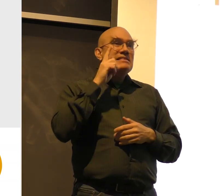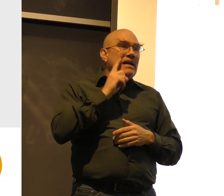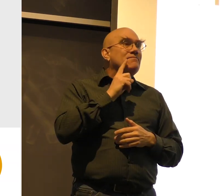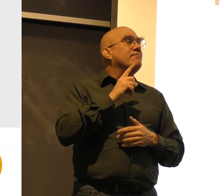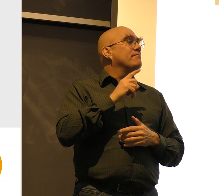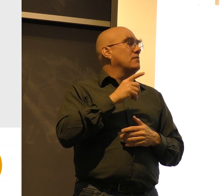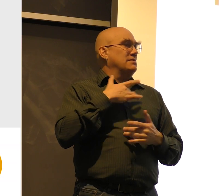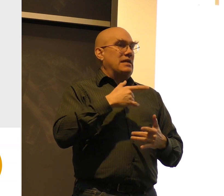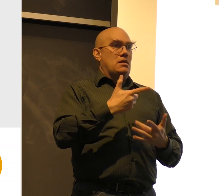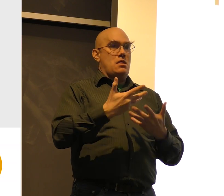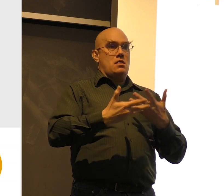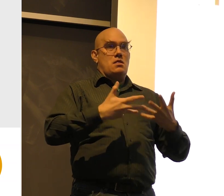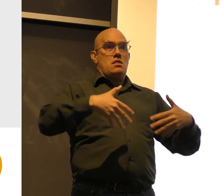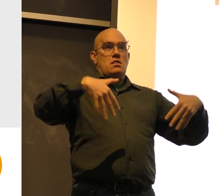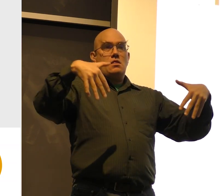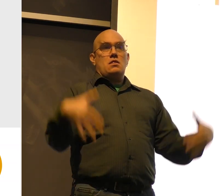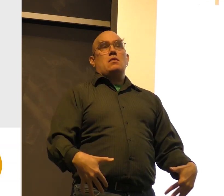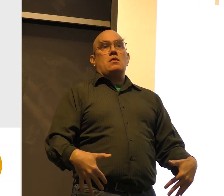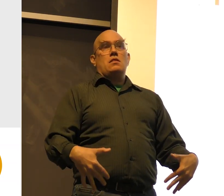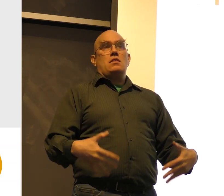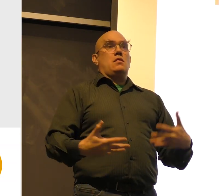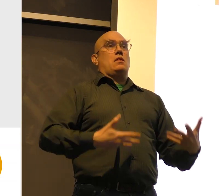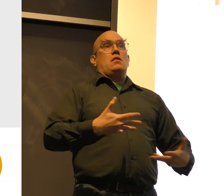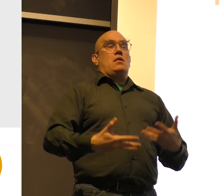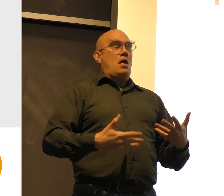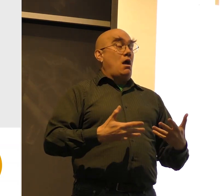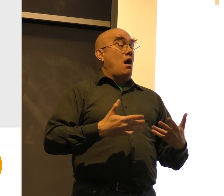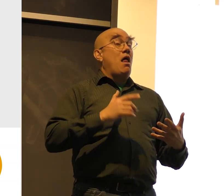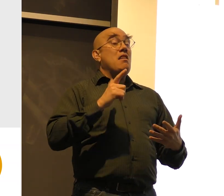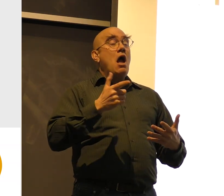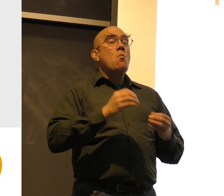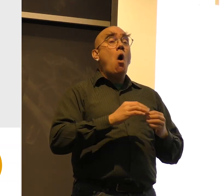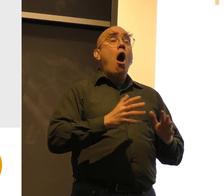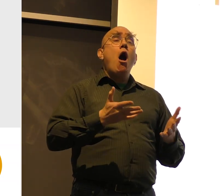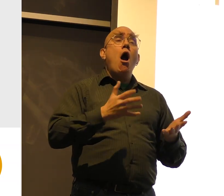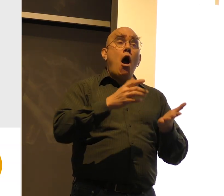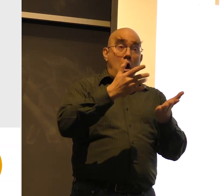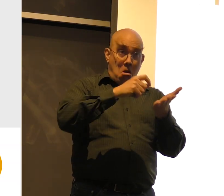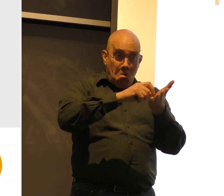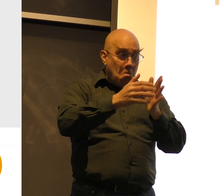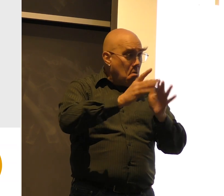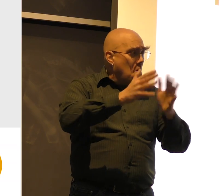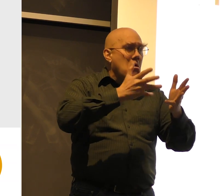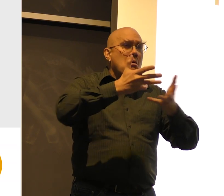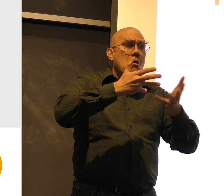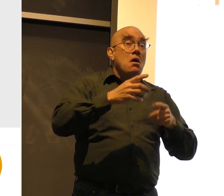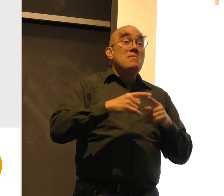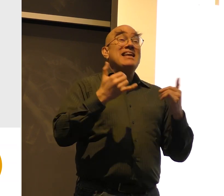was younger and I would tell people I was deaf, and then everybody would just shut down and not know how to proceed. And over time, they might gesture about writing